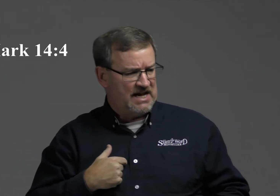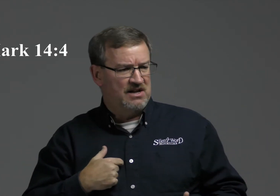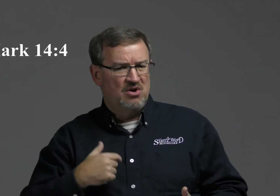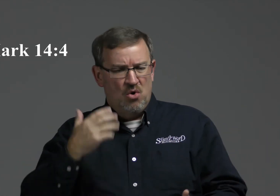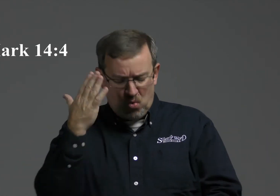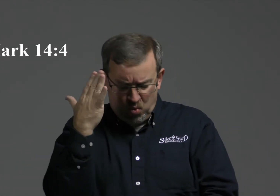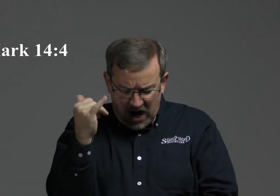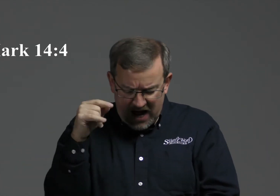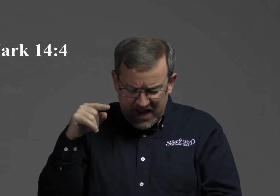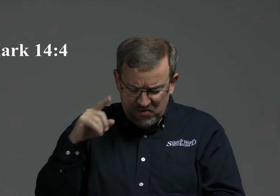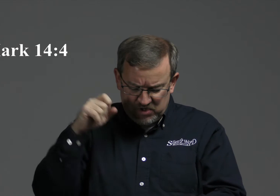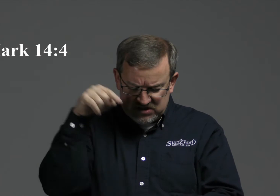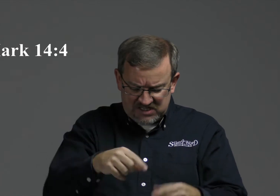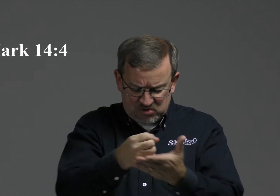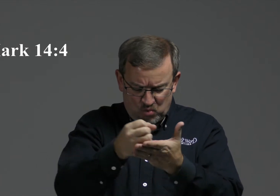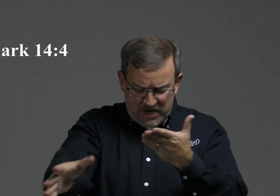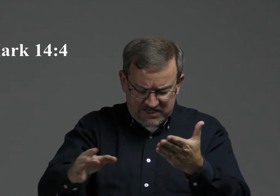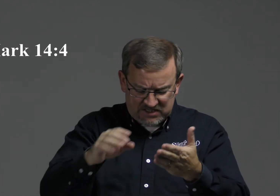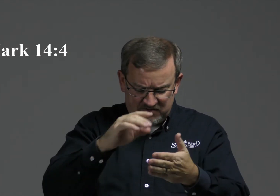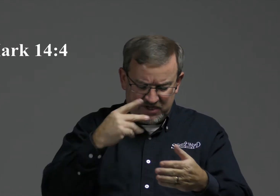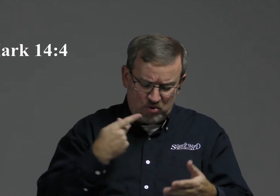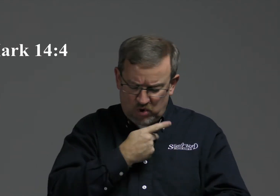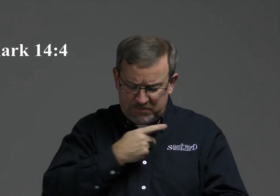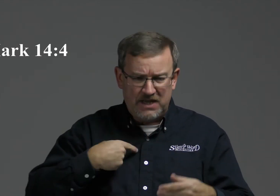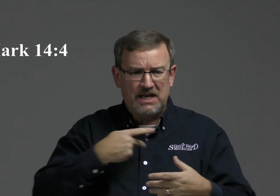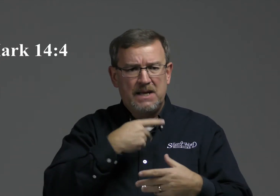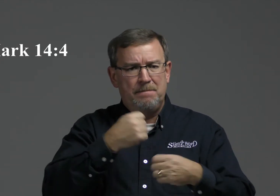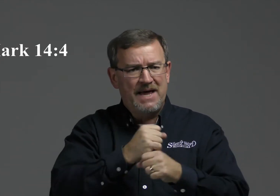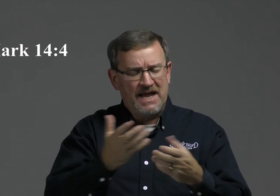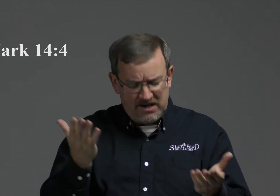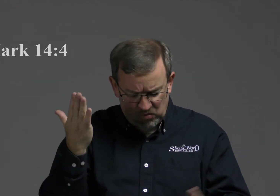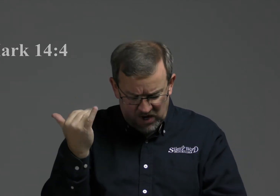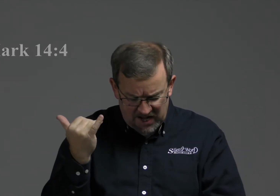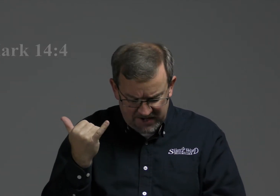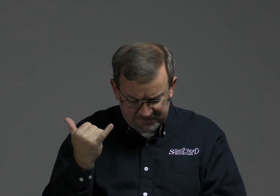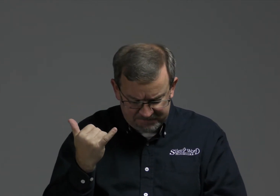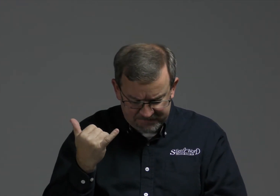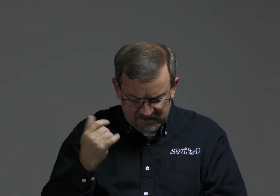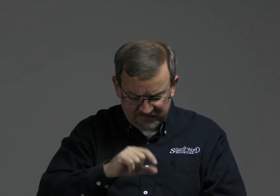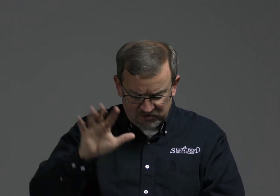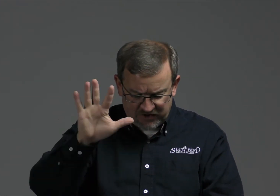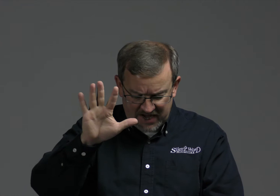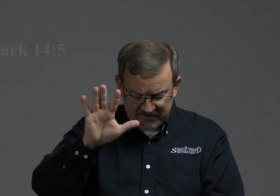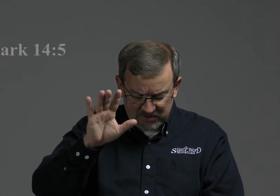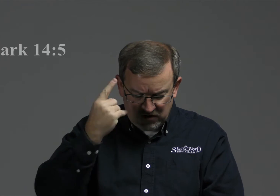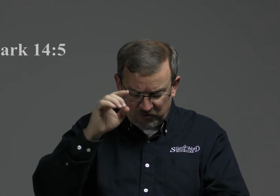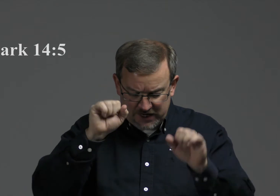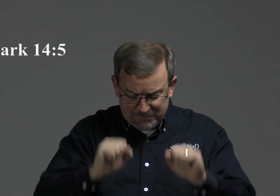said, why was this waste of the ointment made? Why? Verse 5. For it